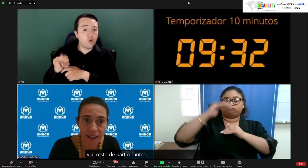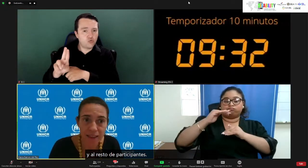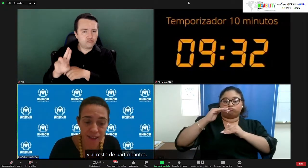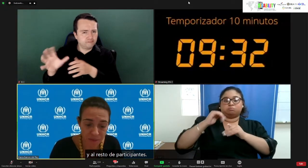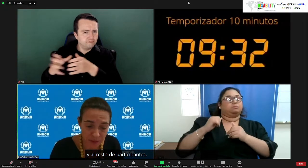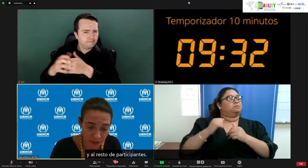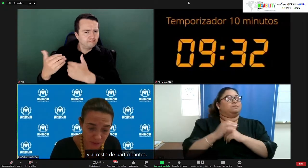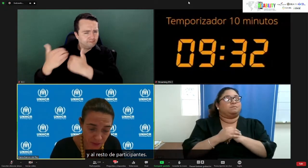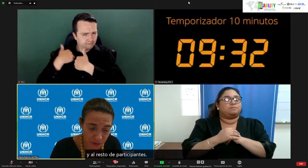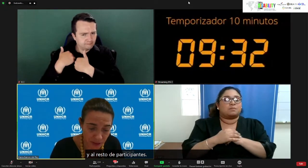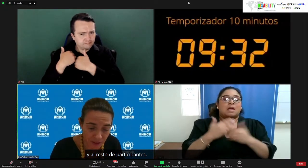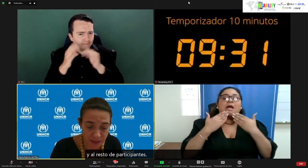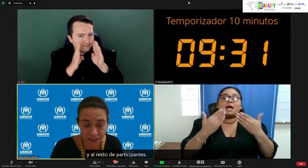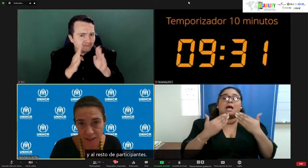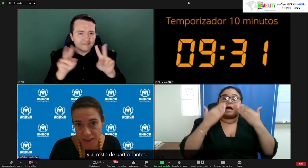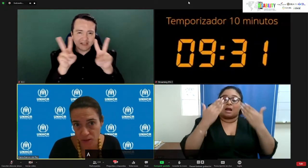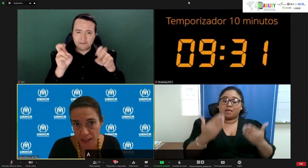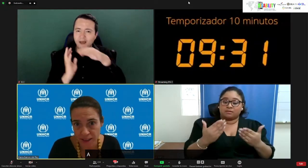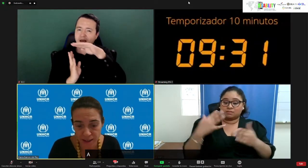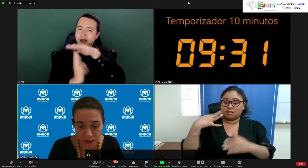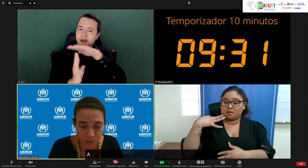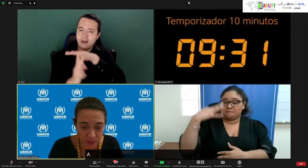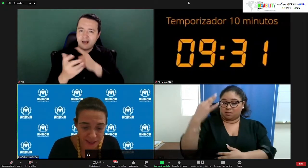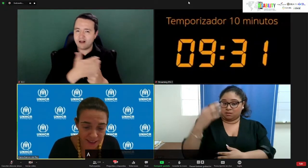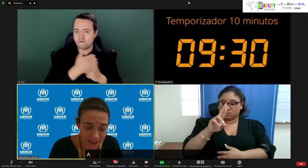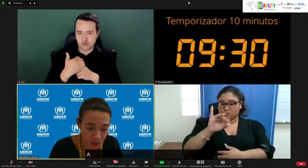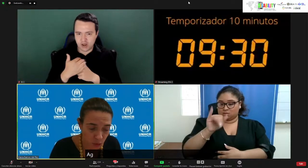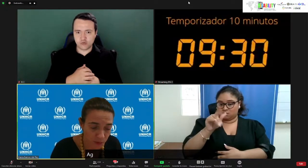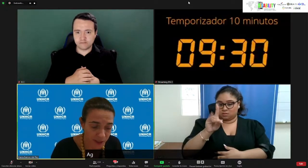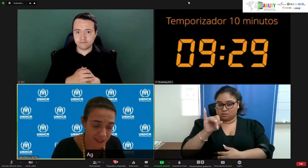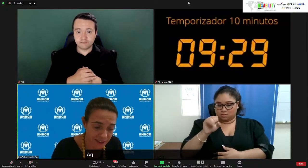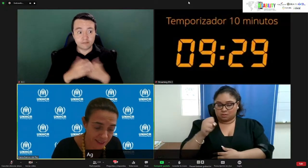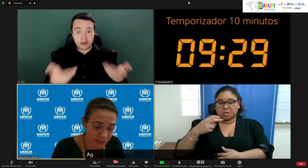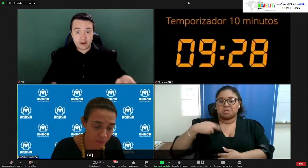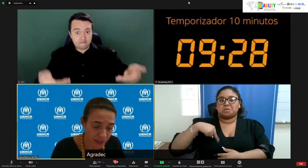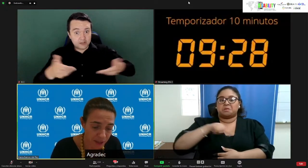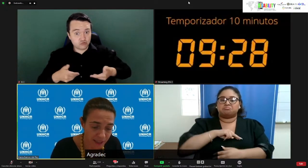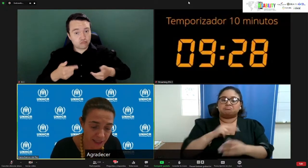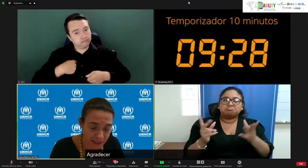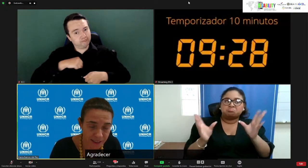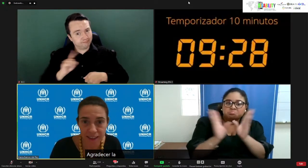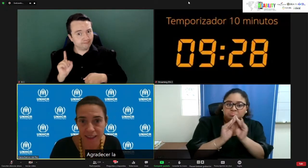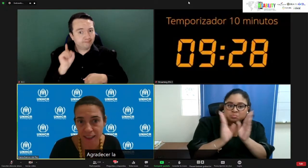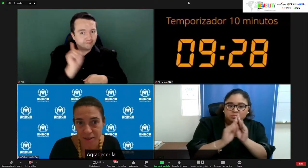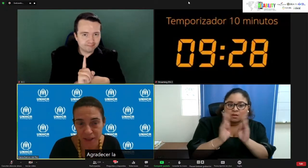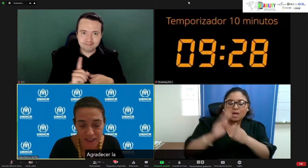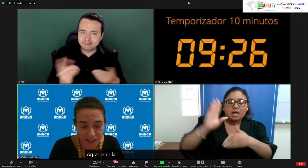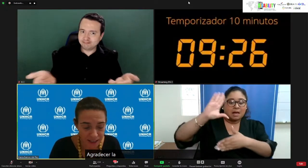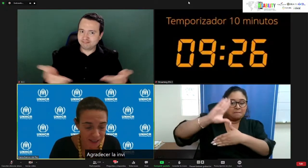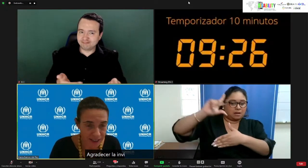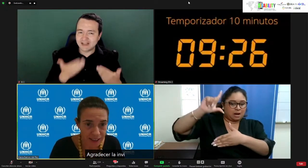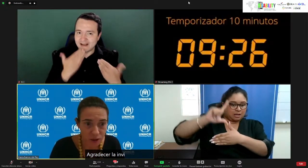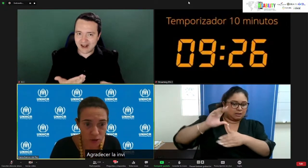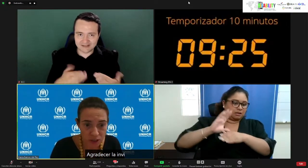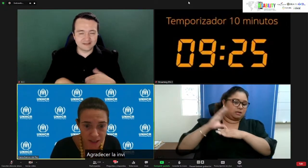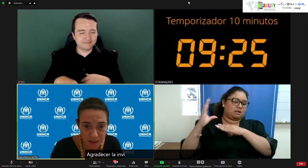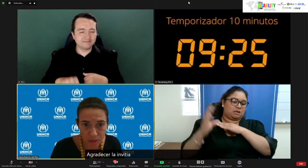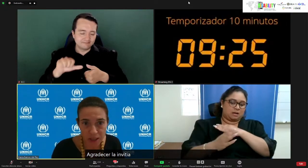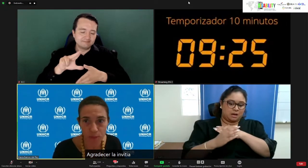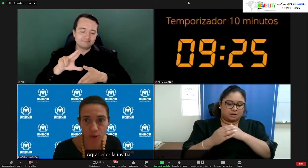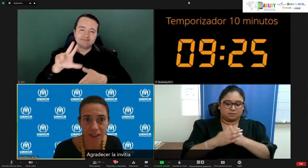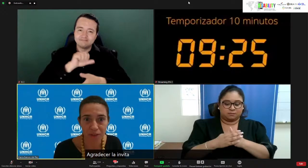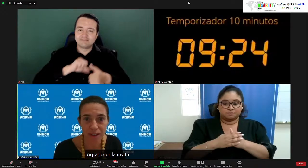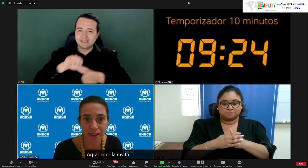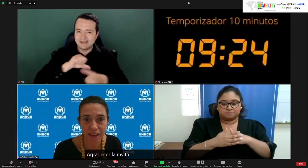the unhcr we think the invitation from riyadis to for this